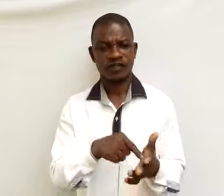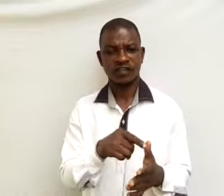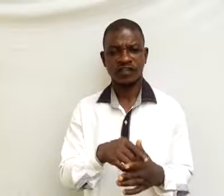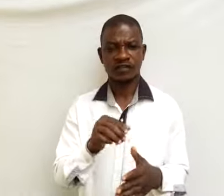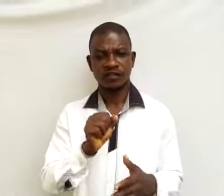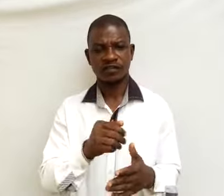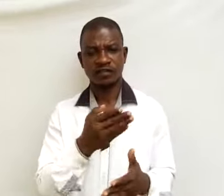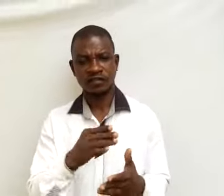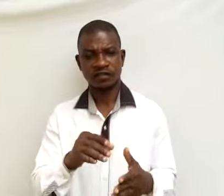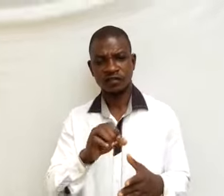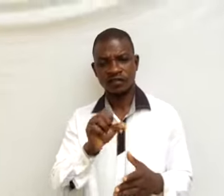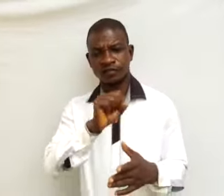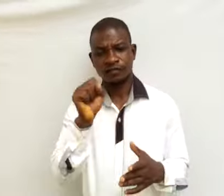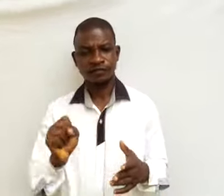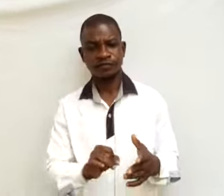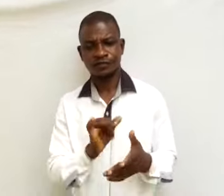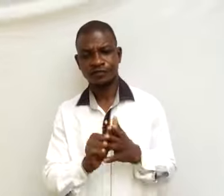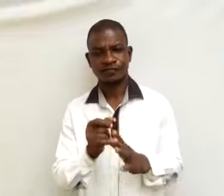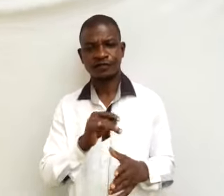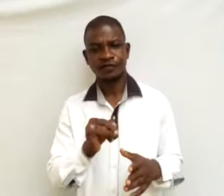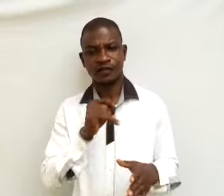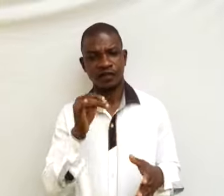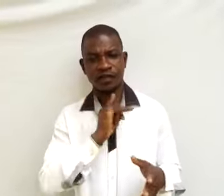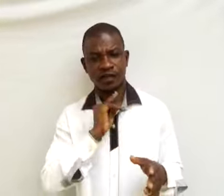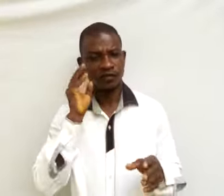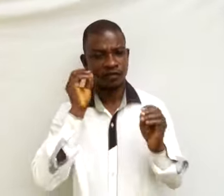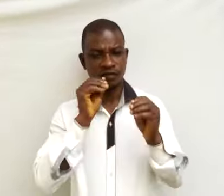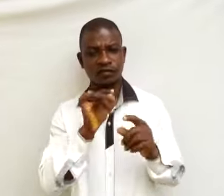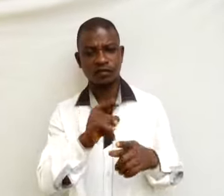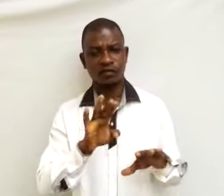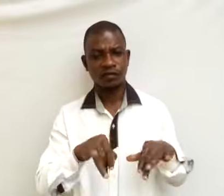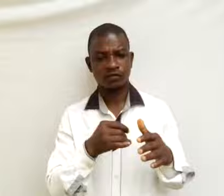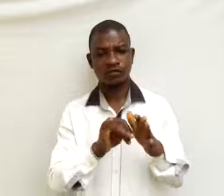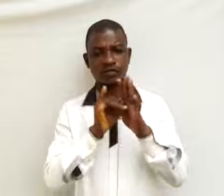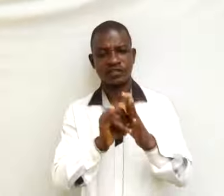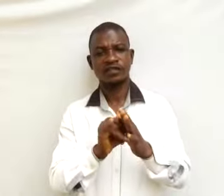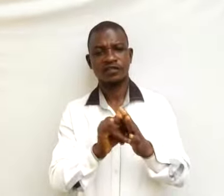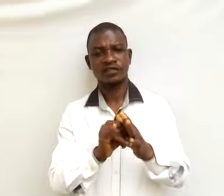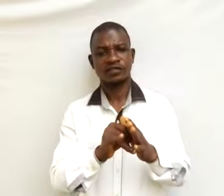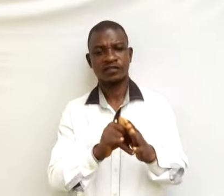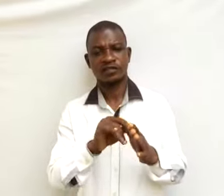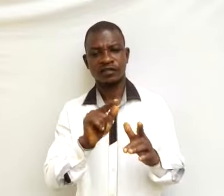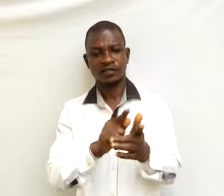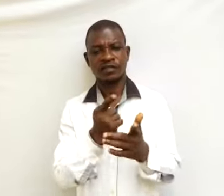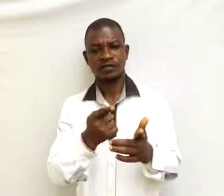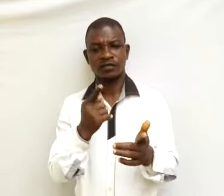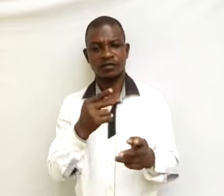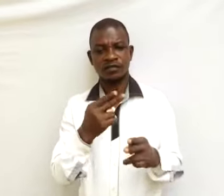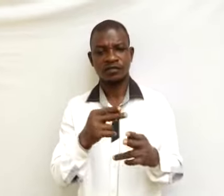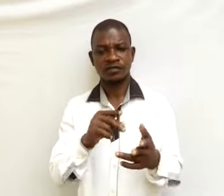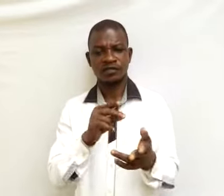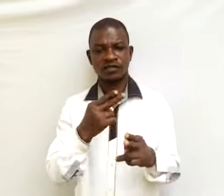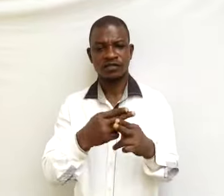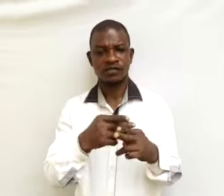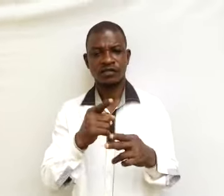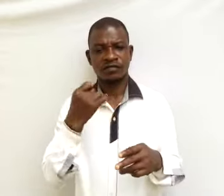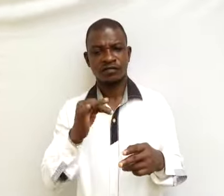aspect, I will teach you how to identify the grammatical names of the